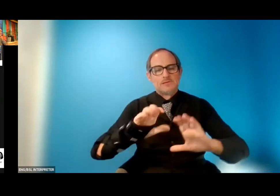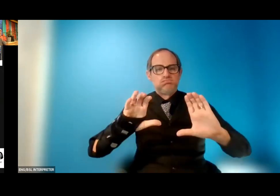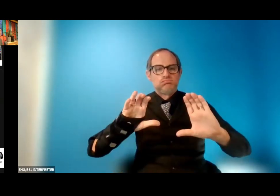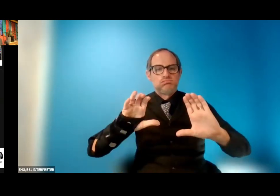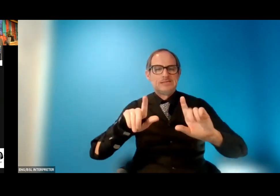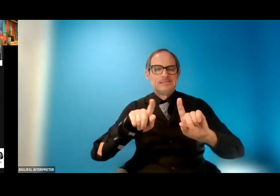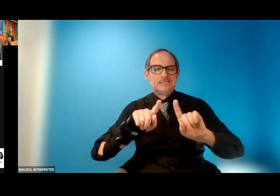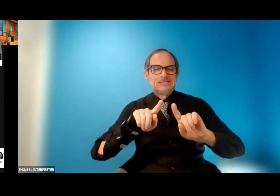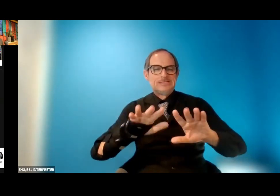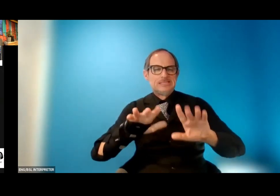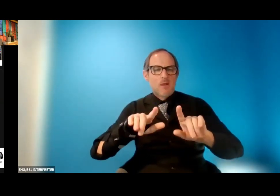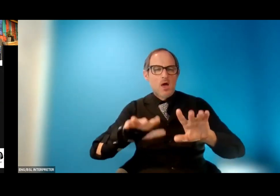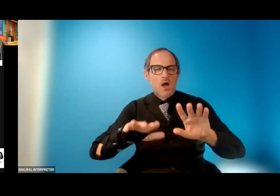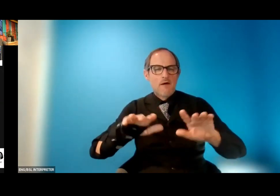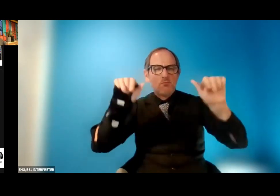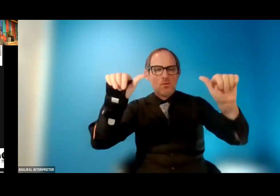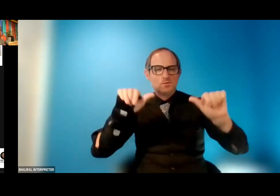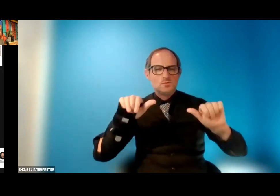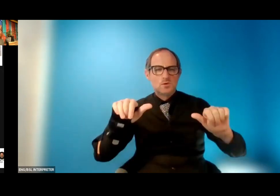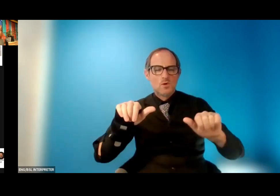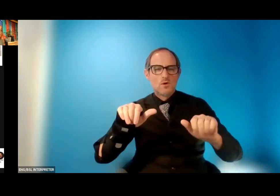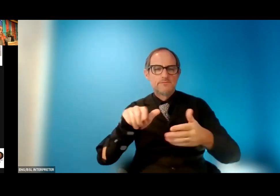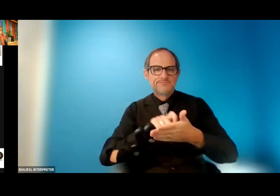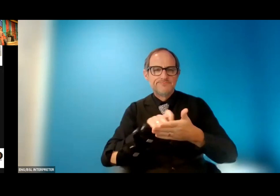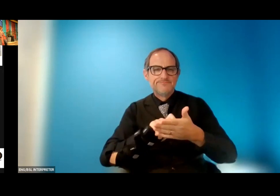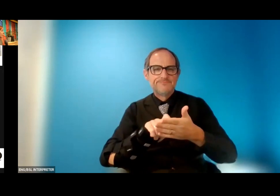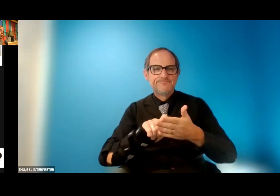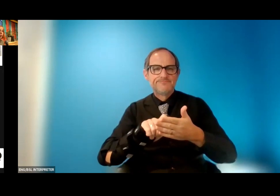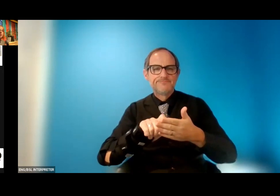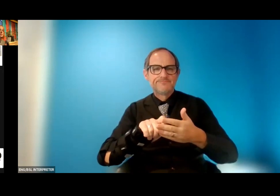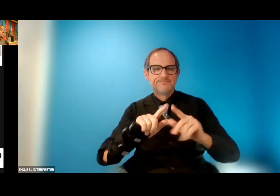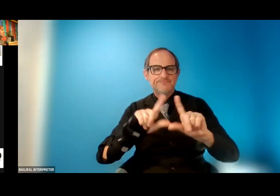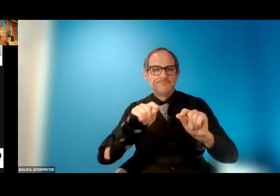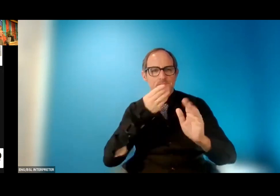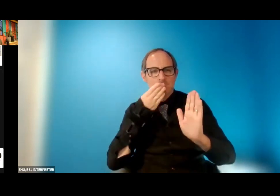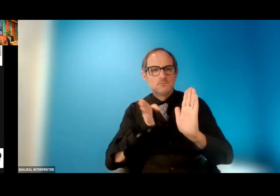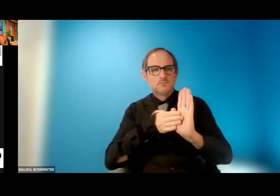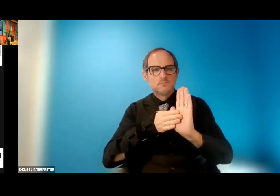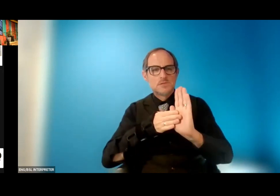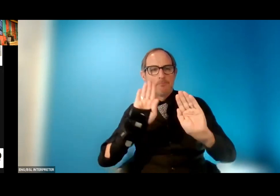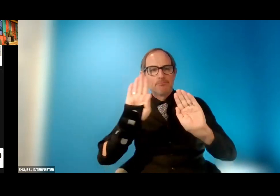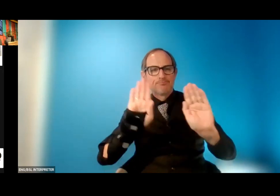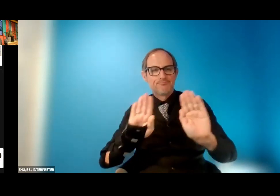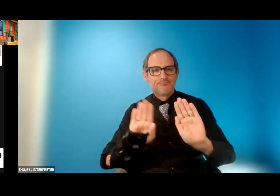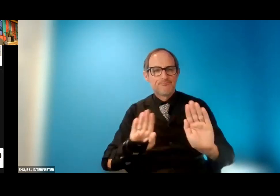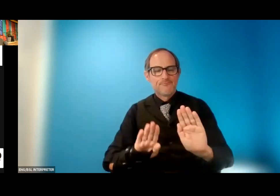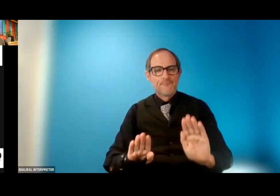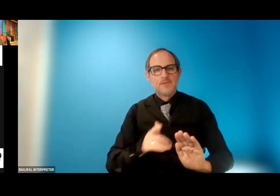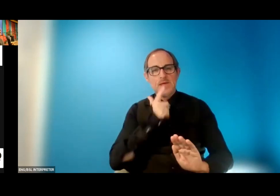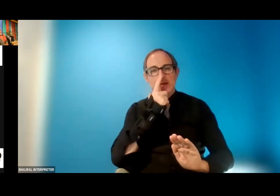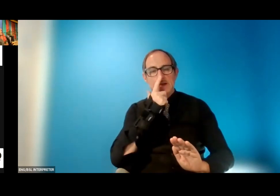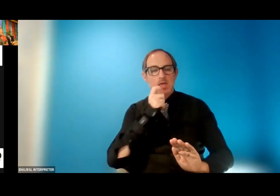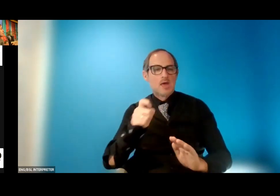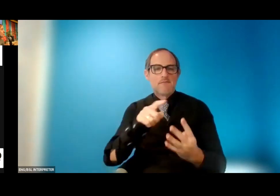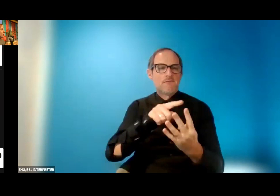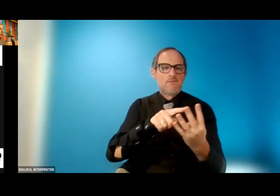or post-it notes on a poster, or the four lenses can become floor lenses, or they can become windows, or they